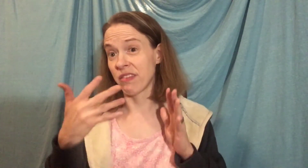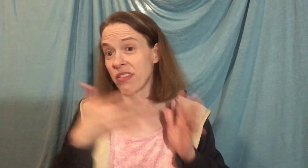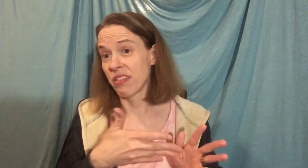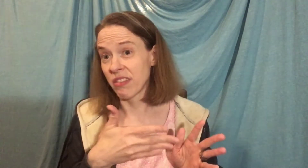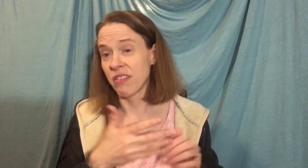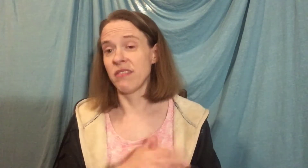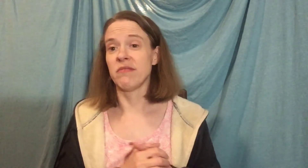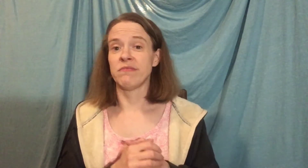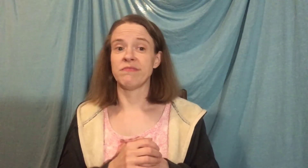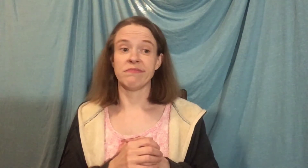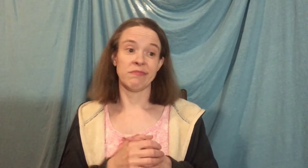of being left out.